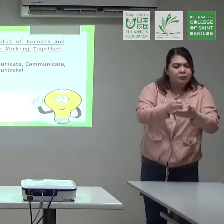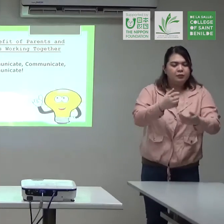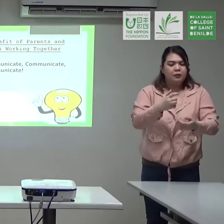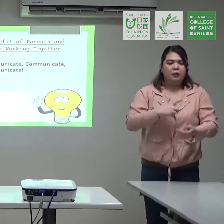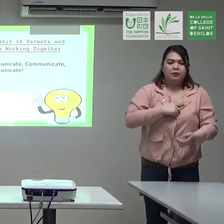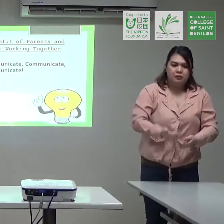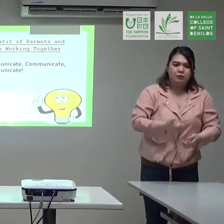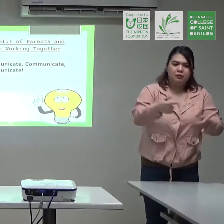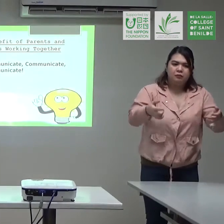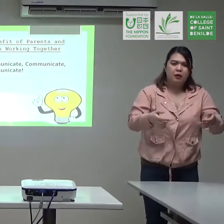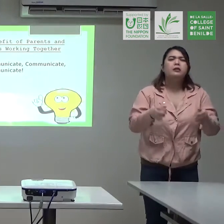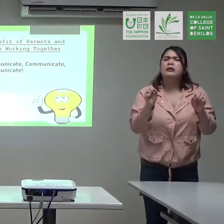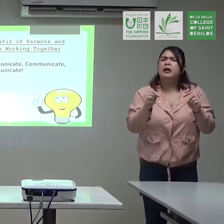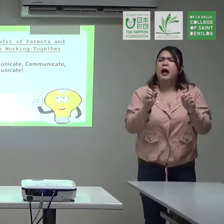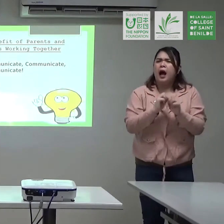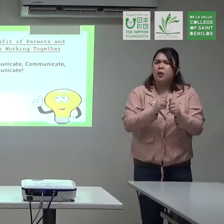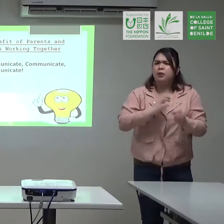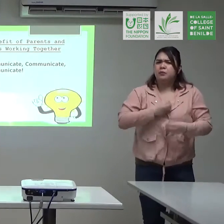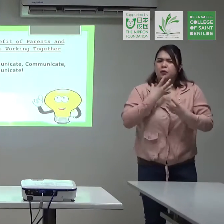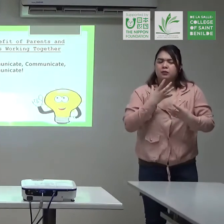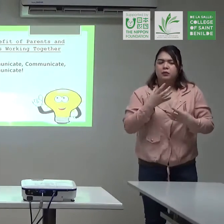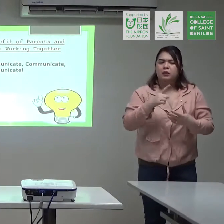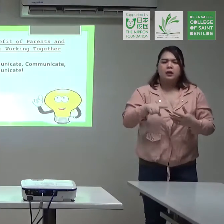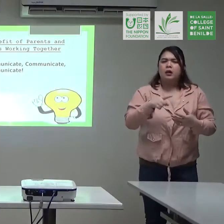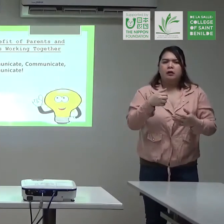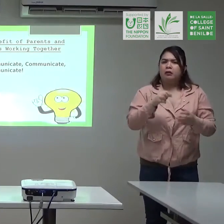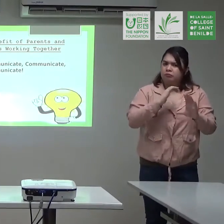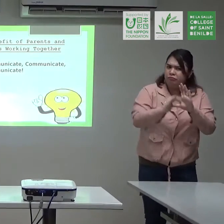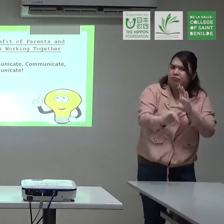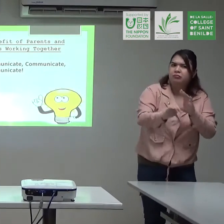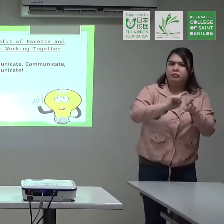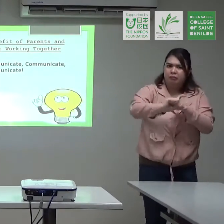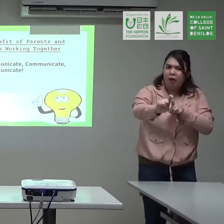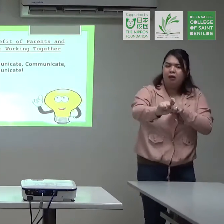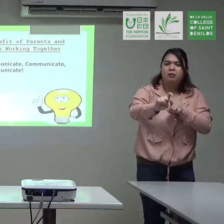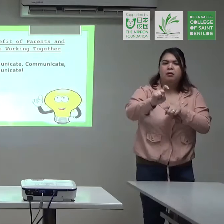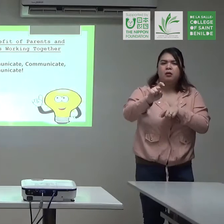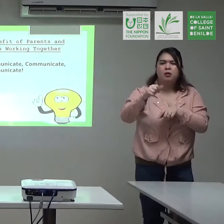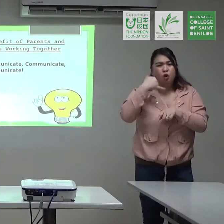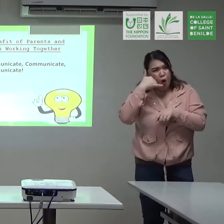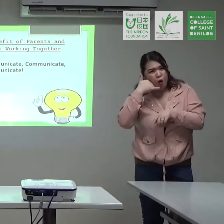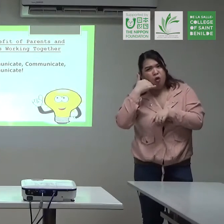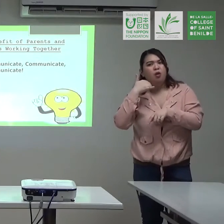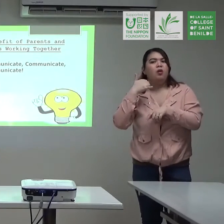text, call, bulletin, whatever. Basta